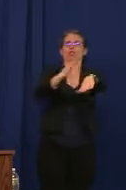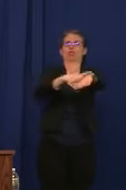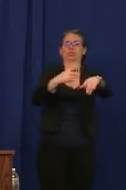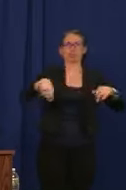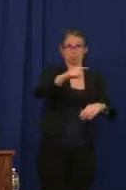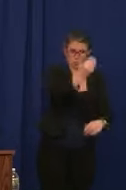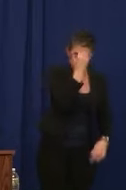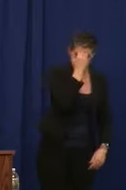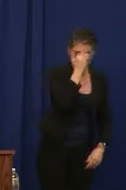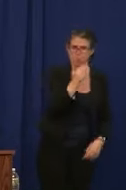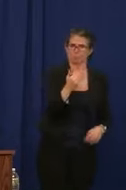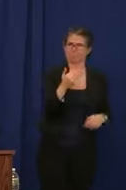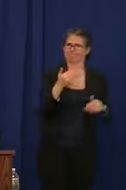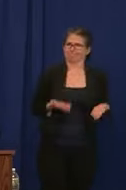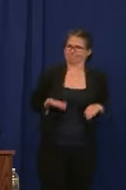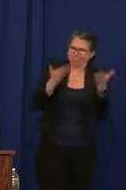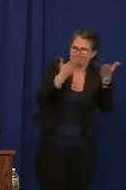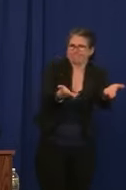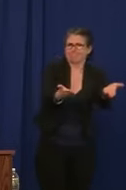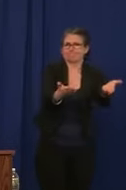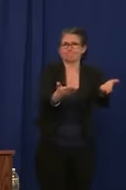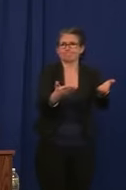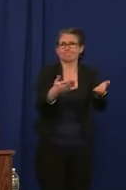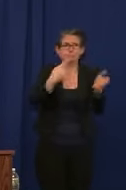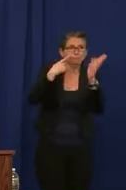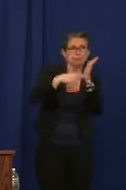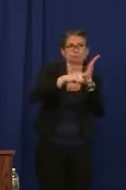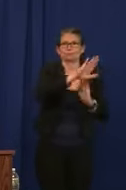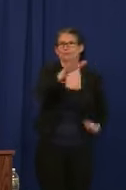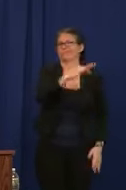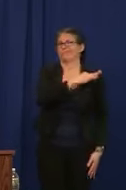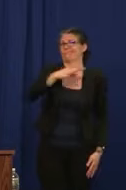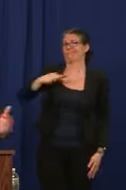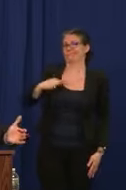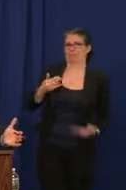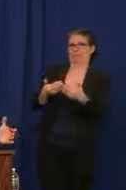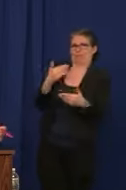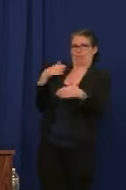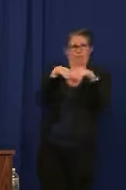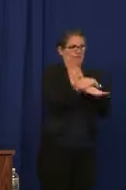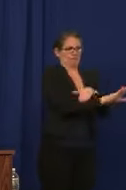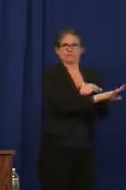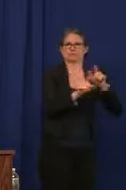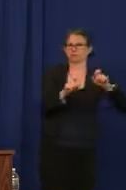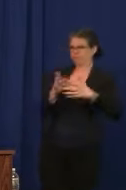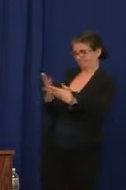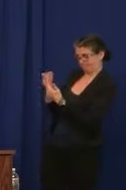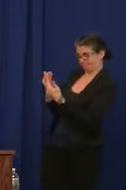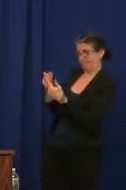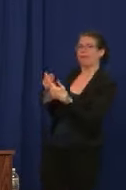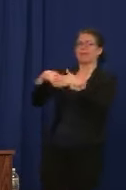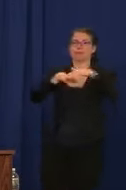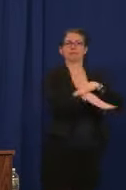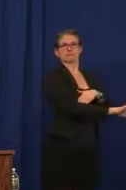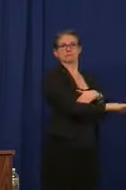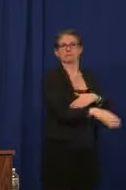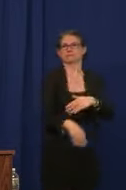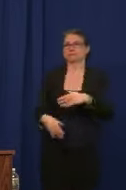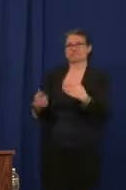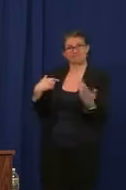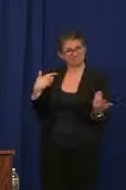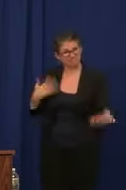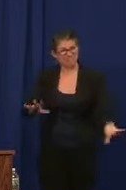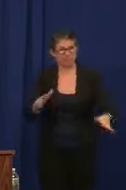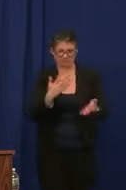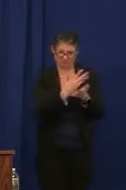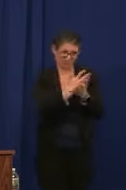that. It is a risk, but it's one that we've seen coming down the pike starting 5 or 6 weeks ago. I'd